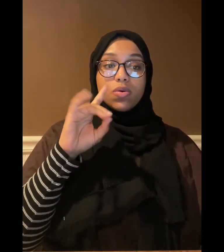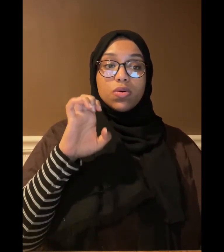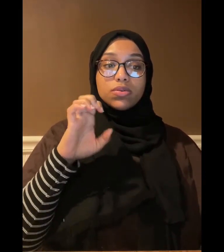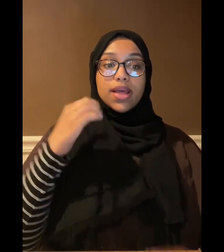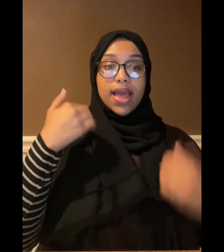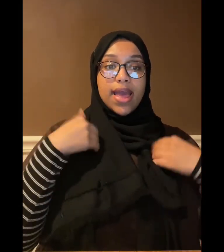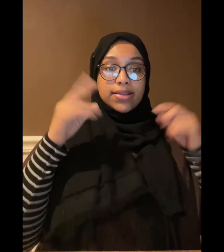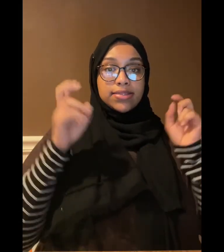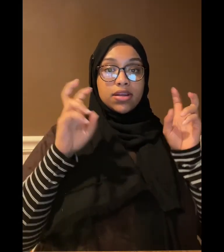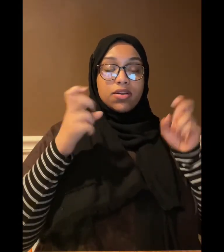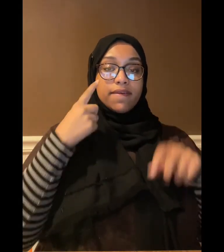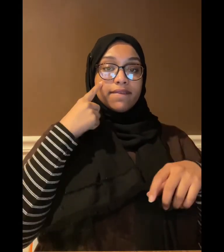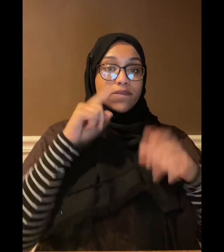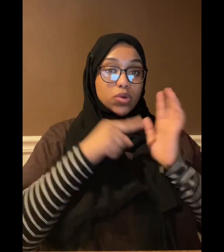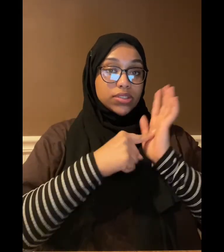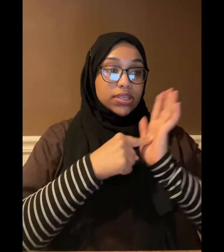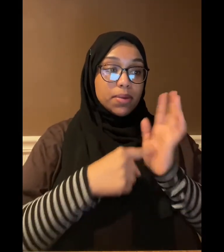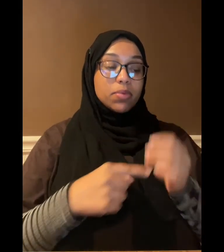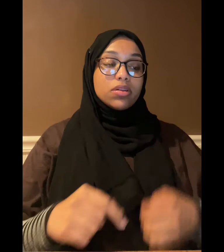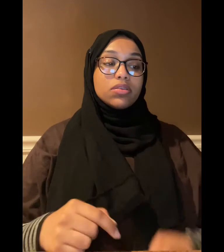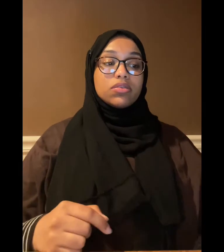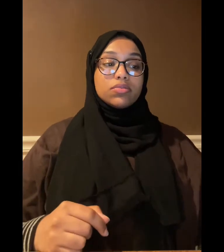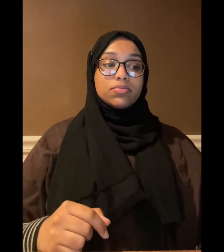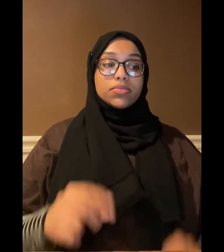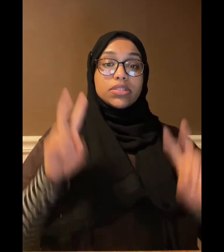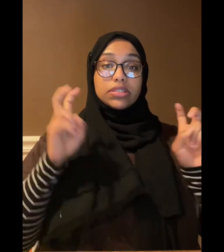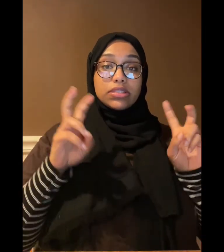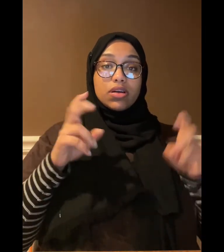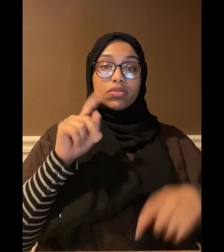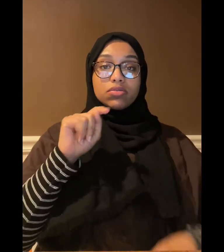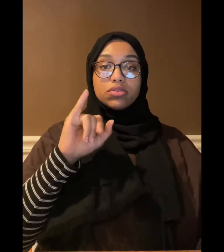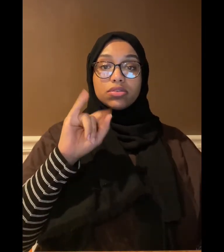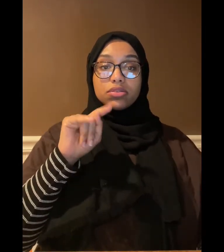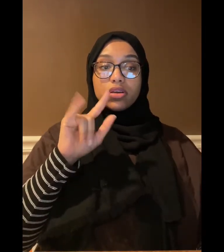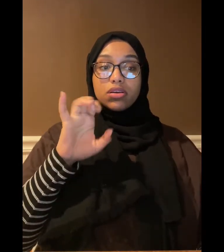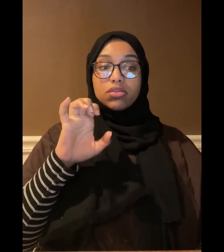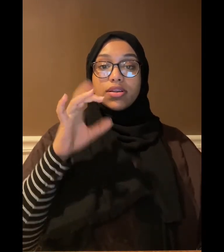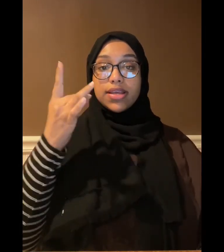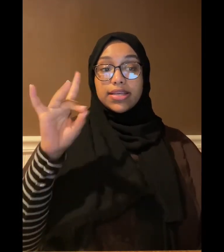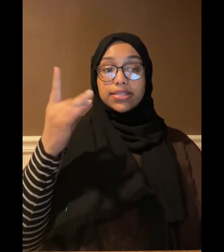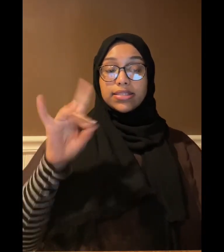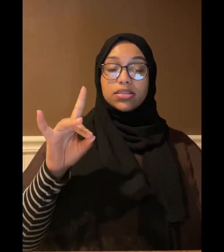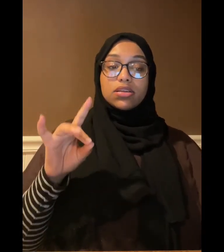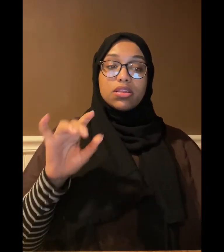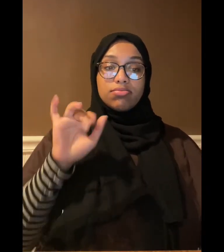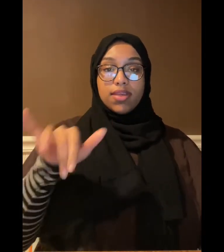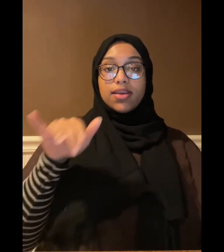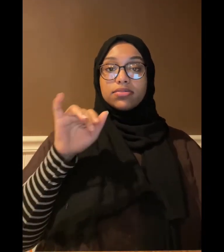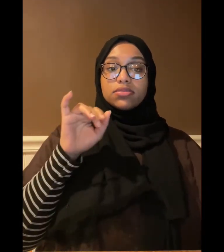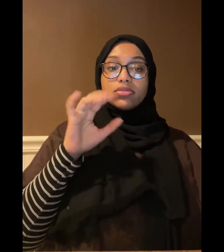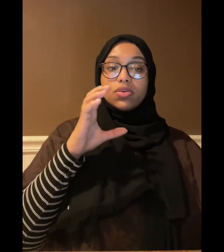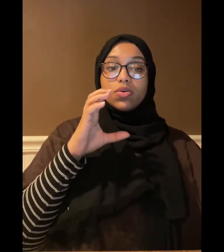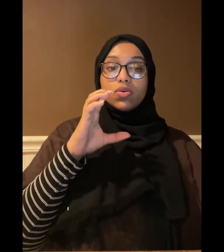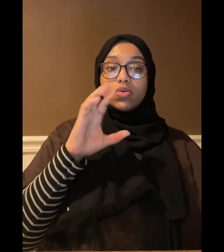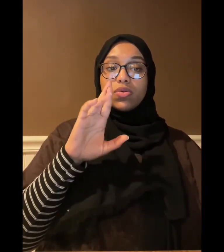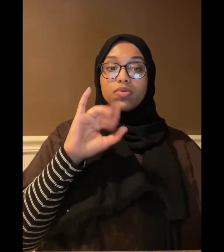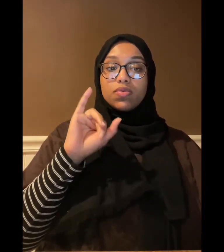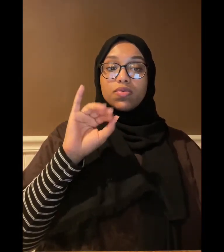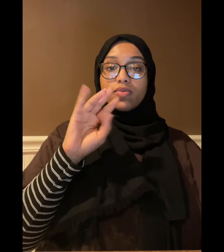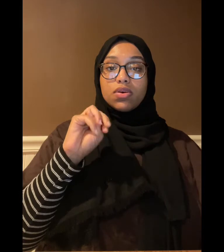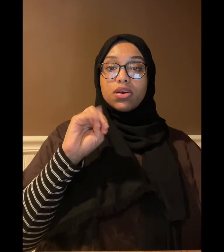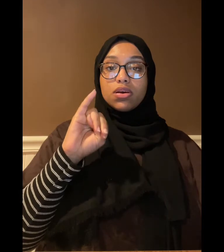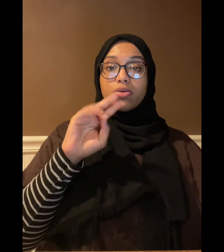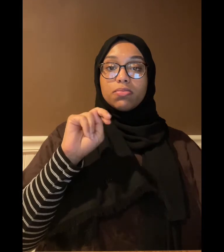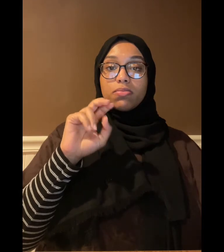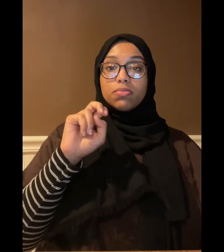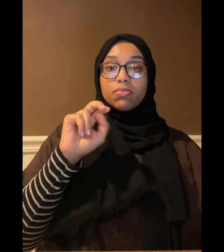it, because it goes into the existing Civil Rights Act that you have to then go and read, which already bans